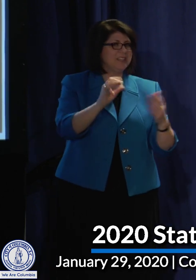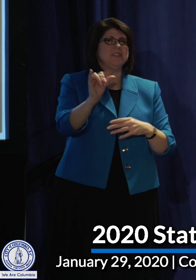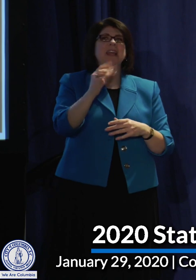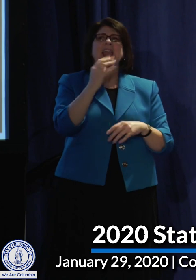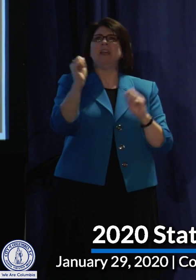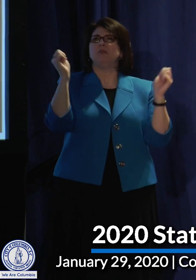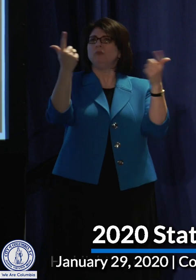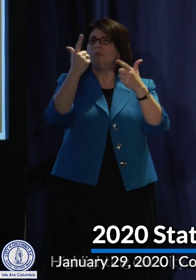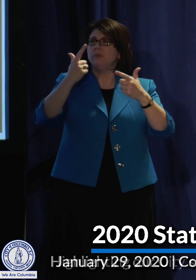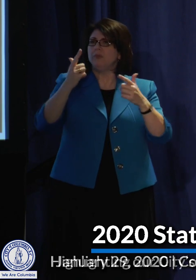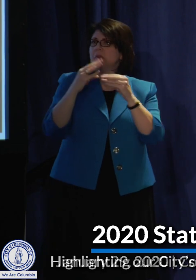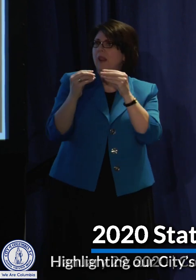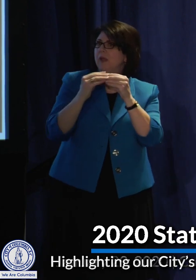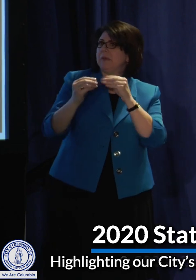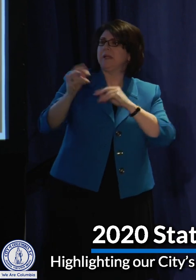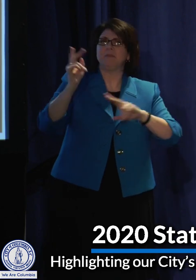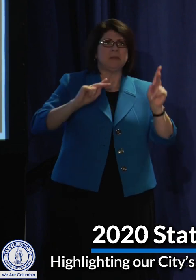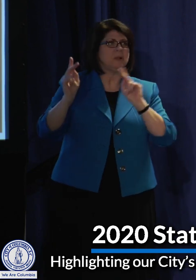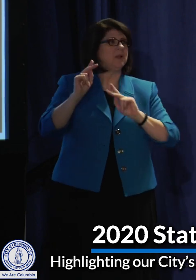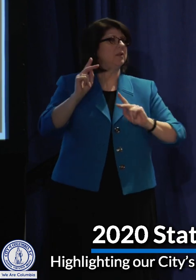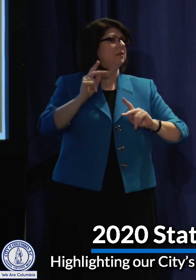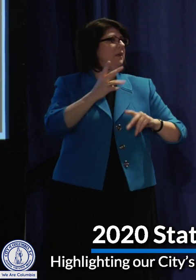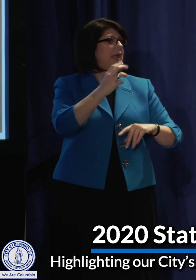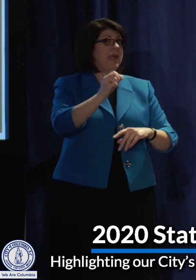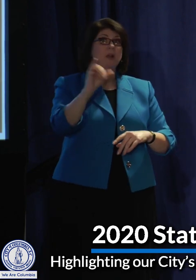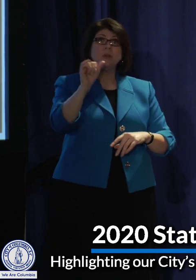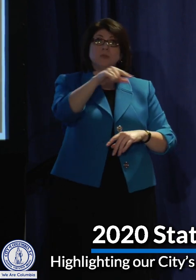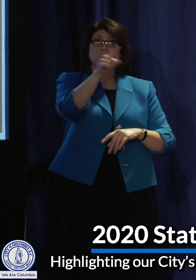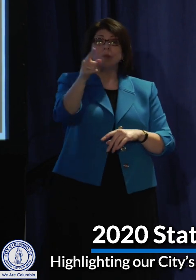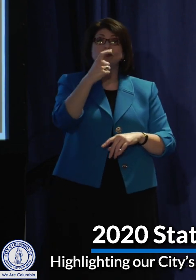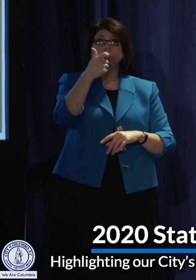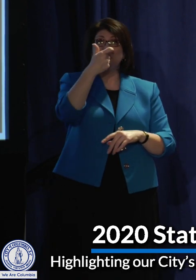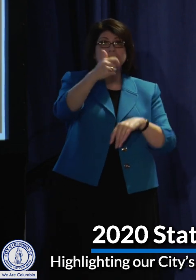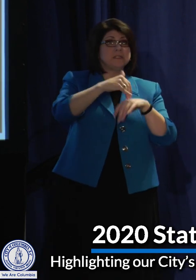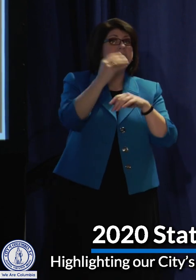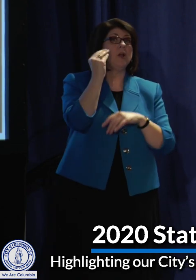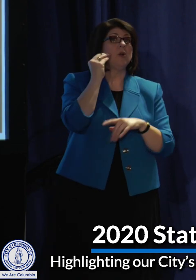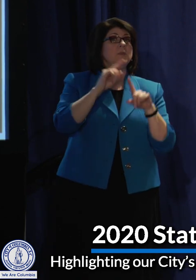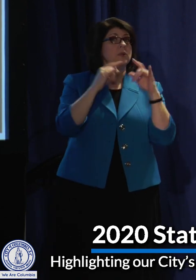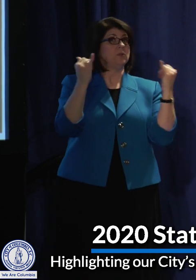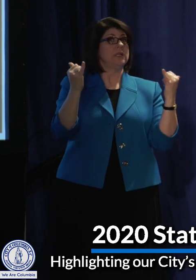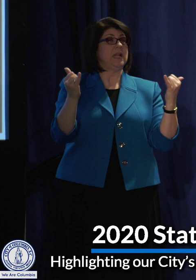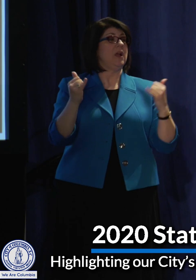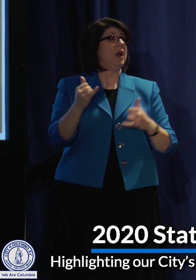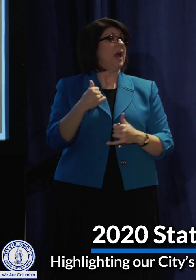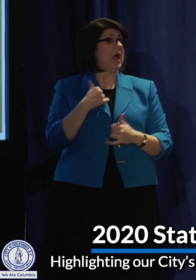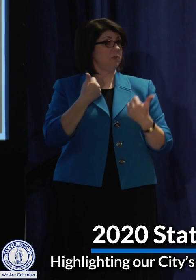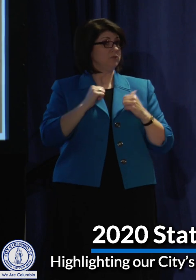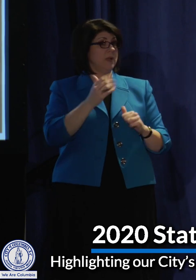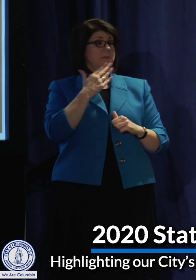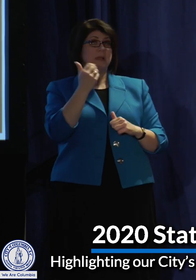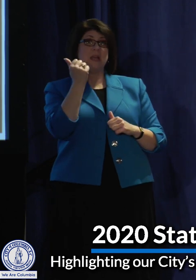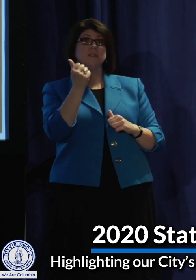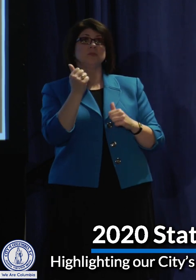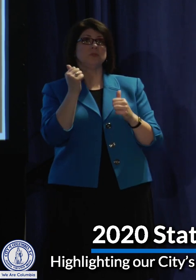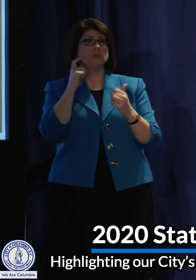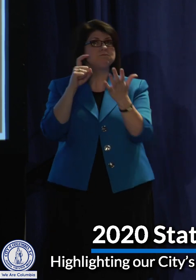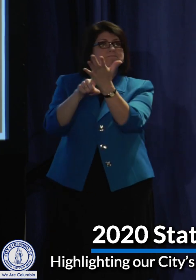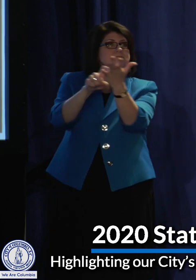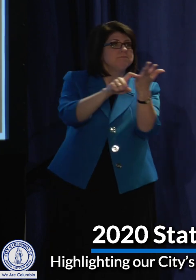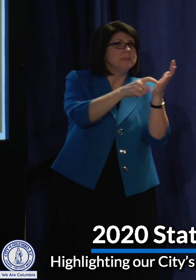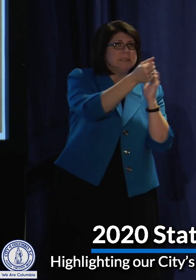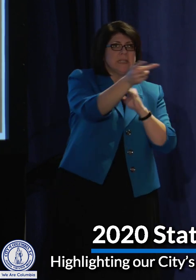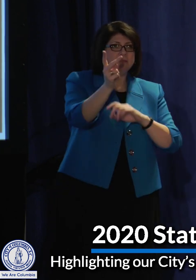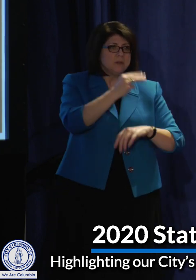all of Columbia's citizens in person and hopefully also watching at home. At this time, I will do my best to acknowledge several members of